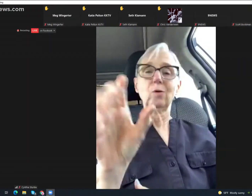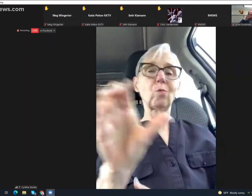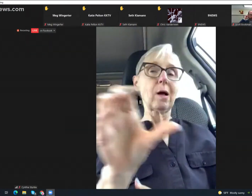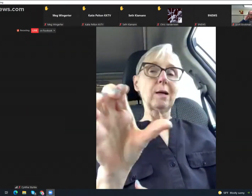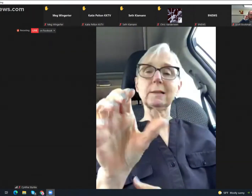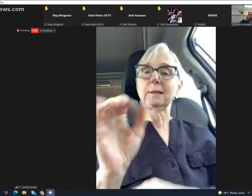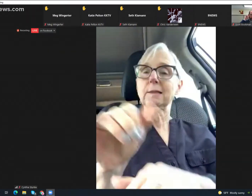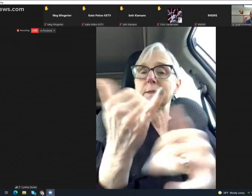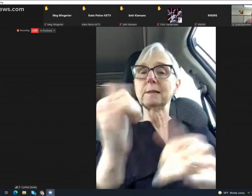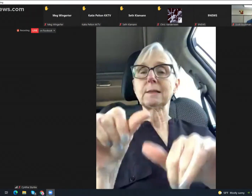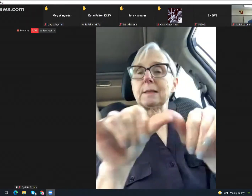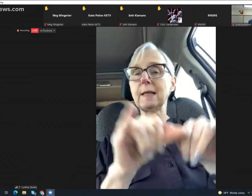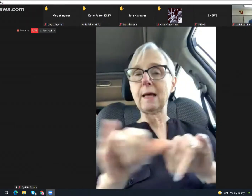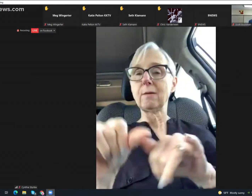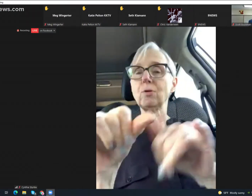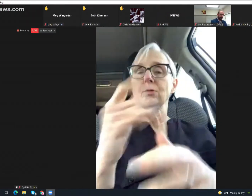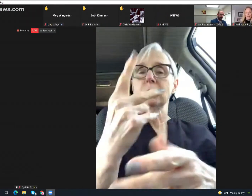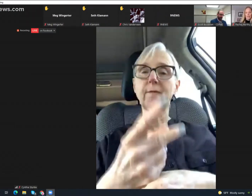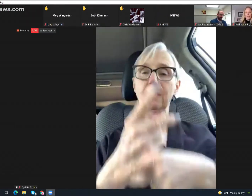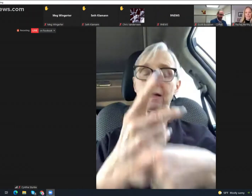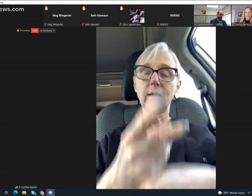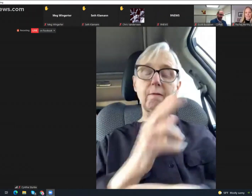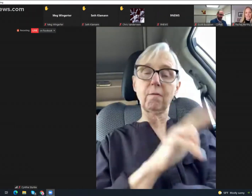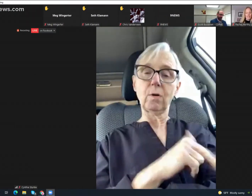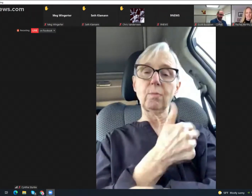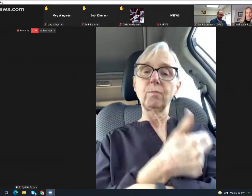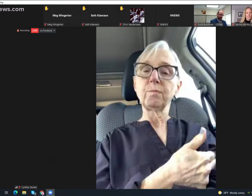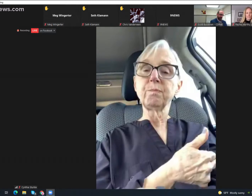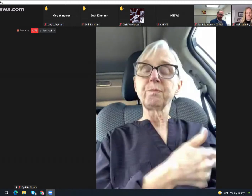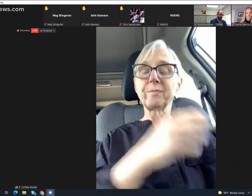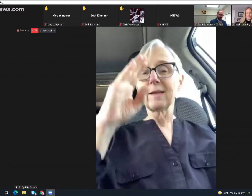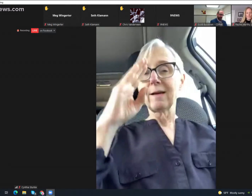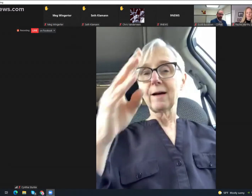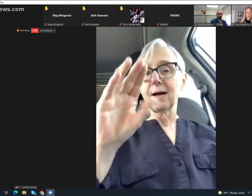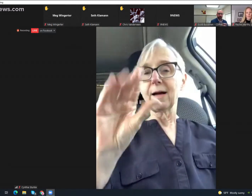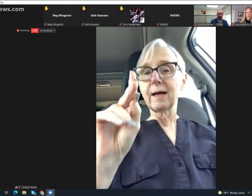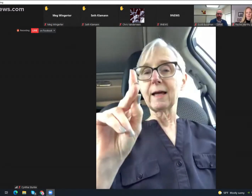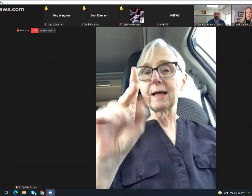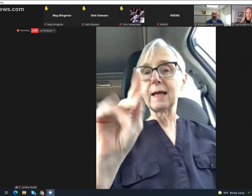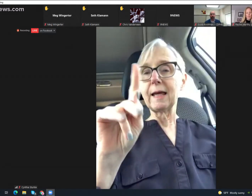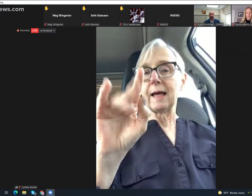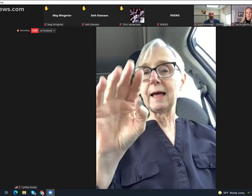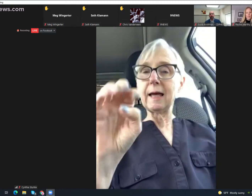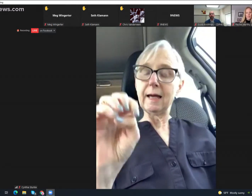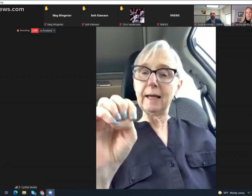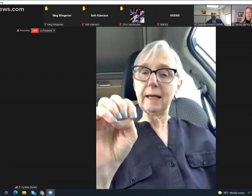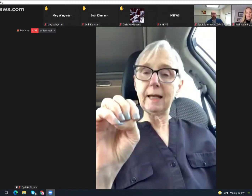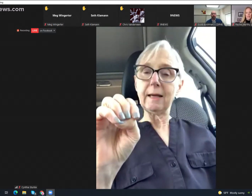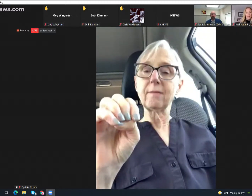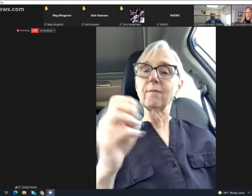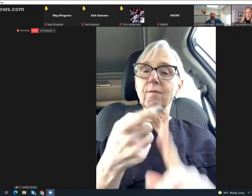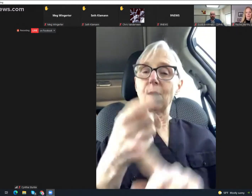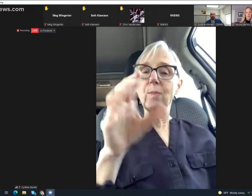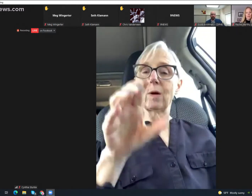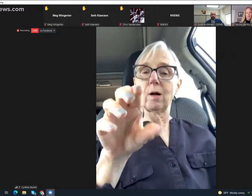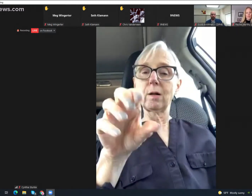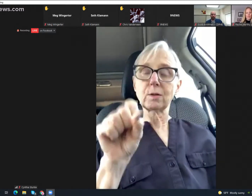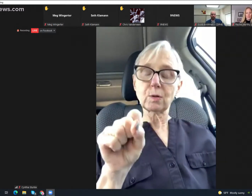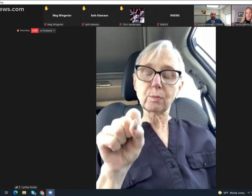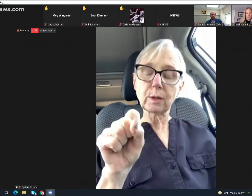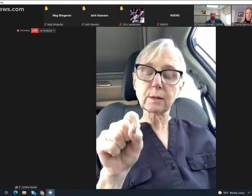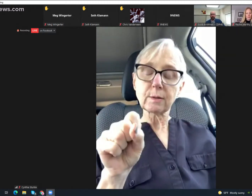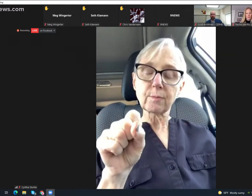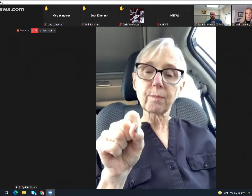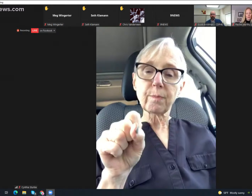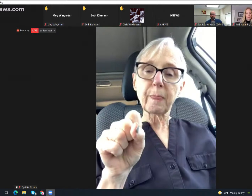All right, let's go to Katie Pelton. Hi there, Katie Pelton with KKTV 11 News in Colorado Springs. Thank you so much for holding this.